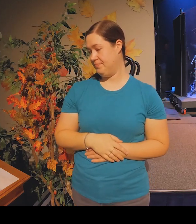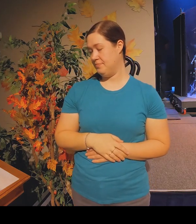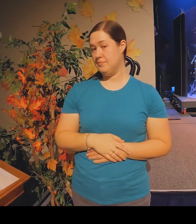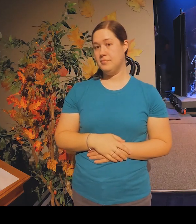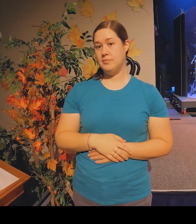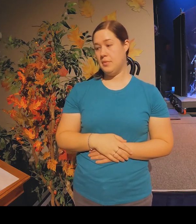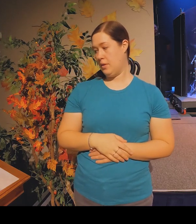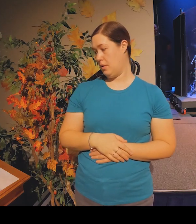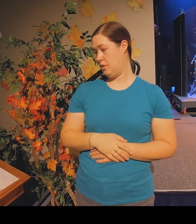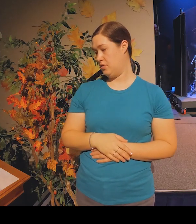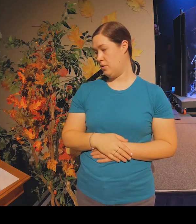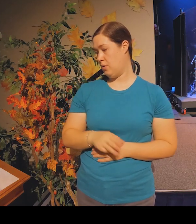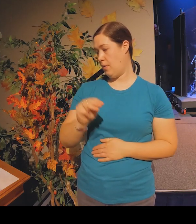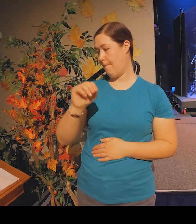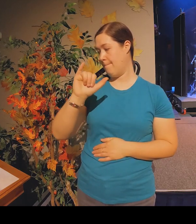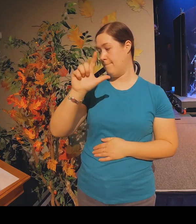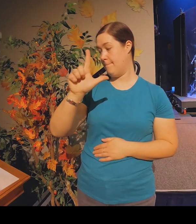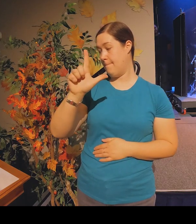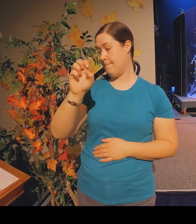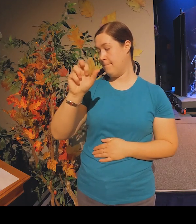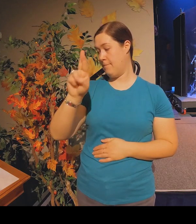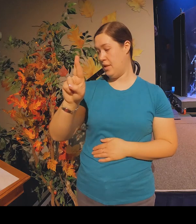Miller Previtt.